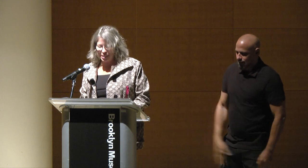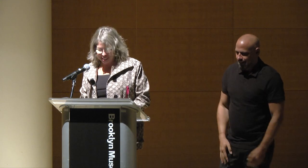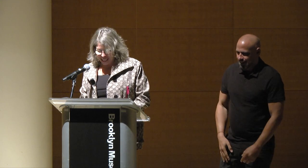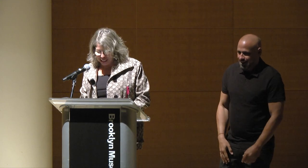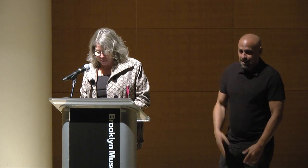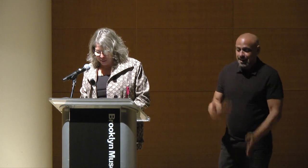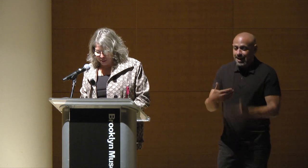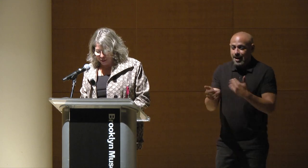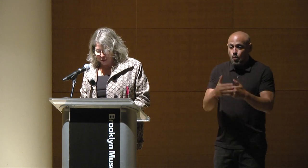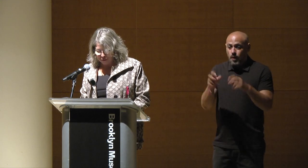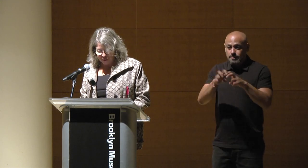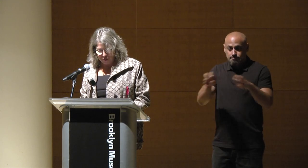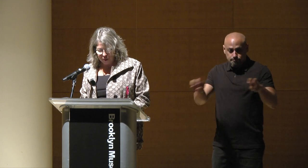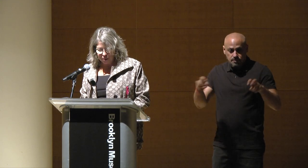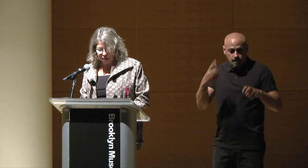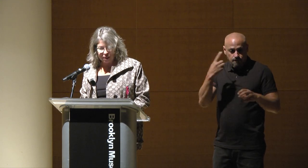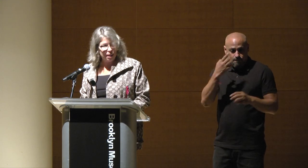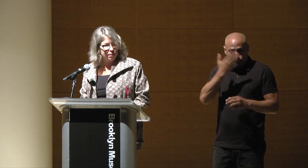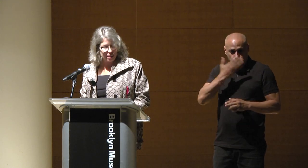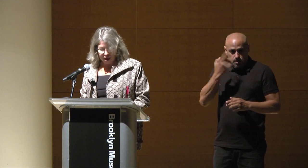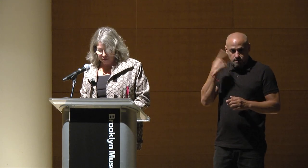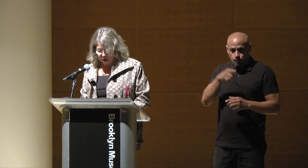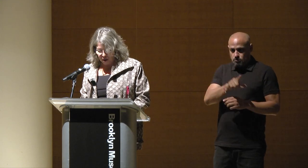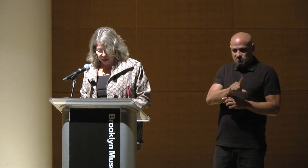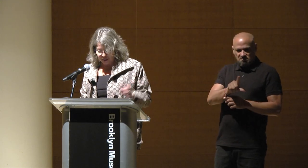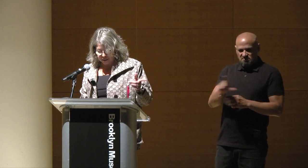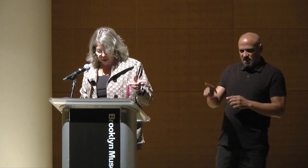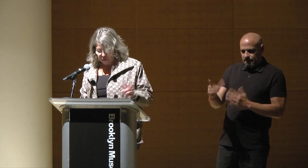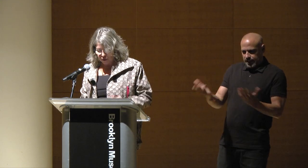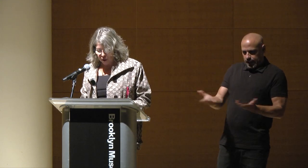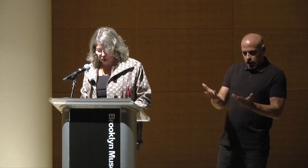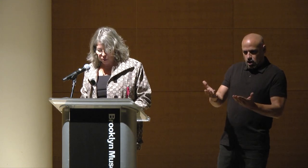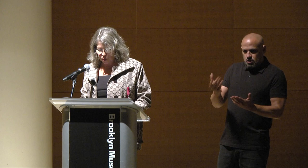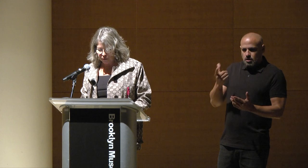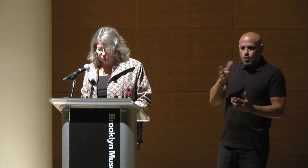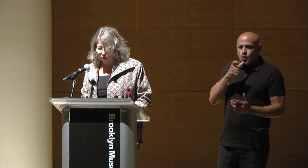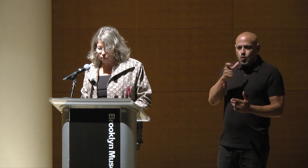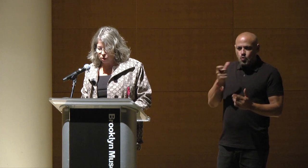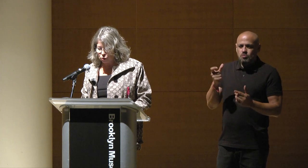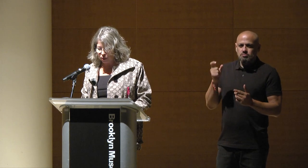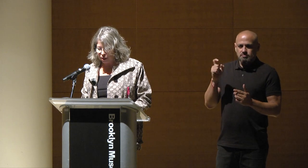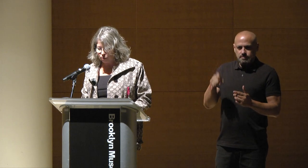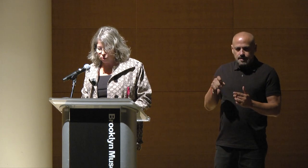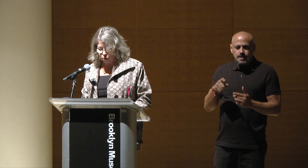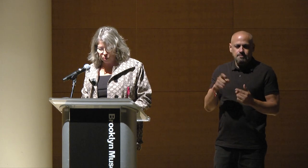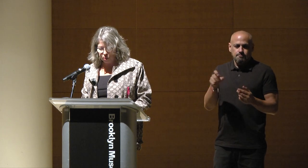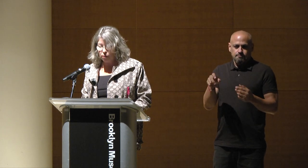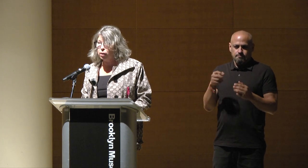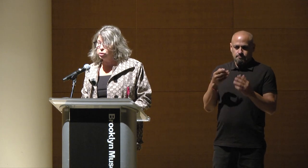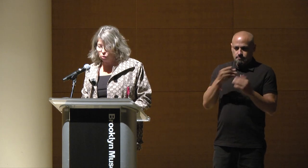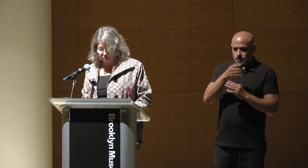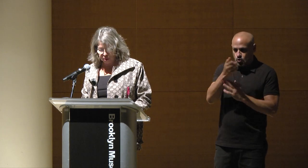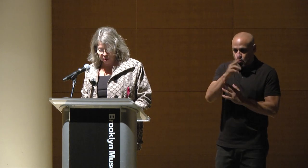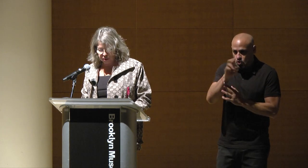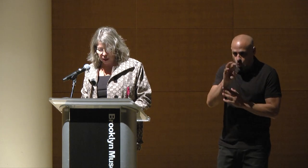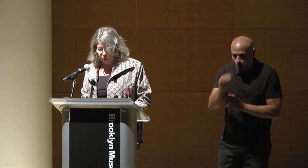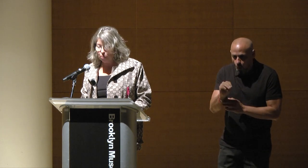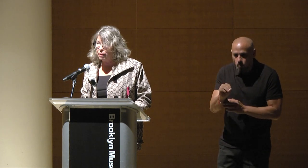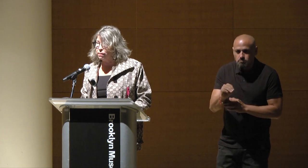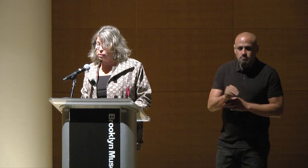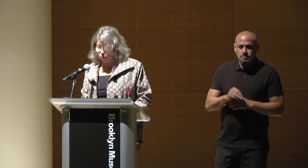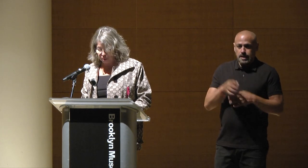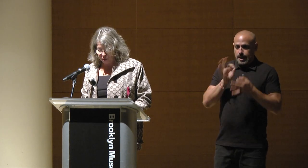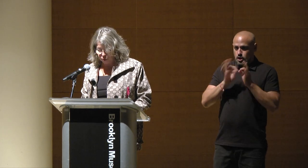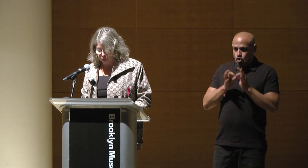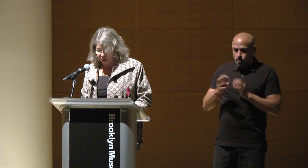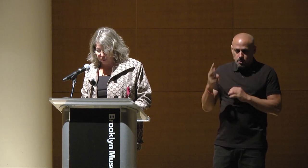There are seats reserved in the front rows on the left side of the audience. For those who are viewing virtually through Zoom, one of our interpreters will